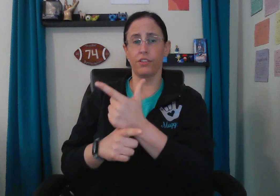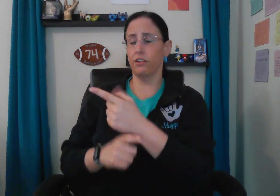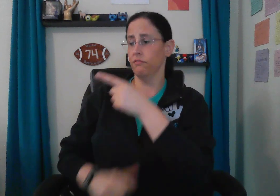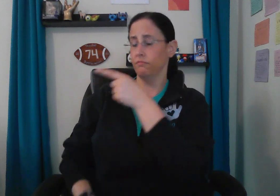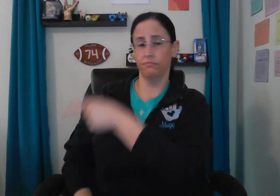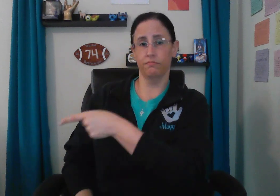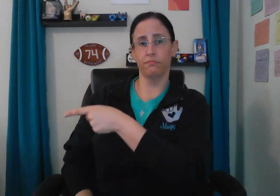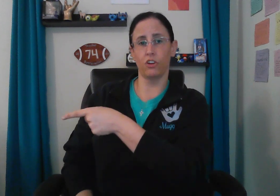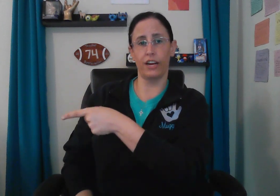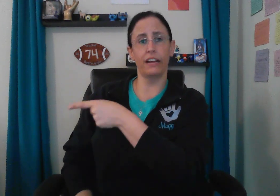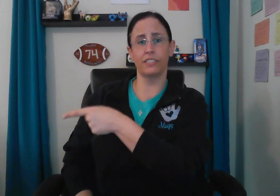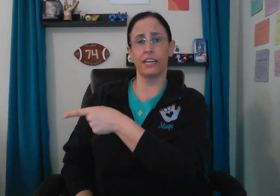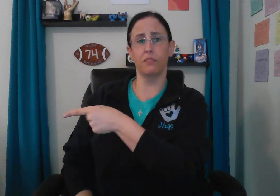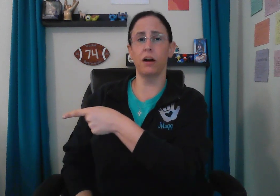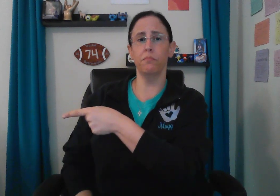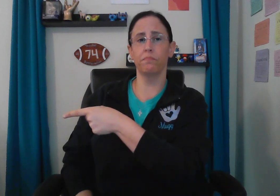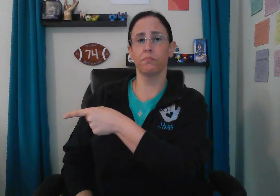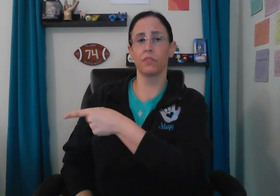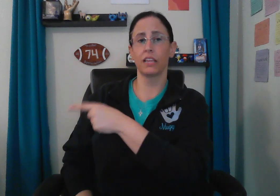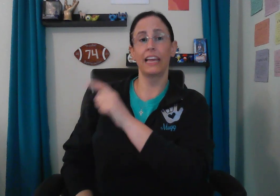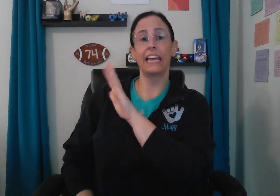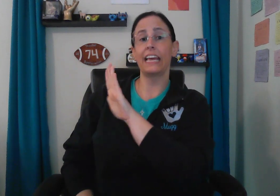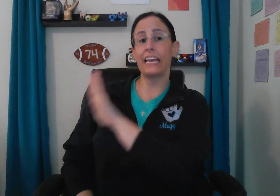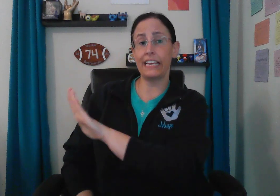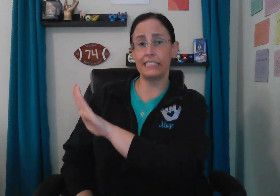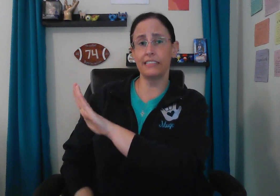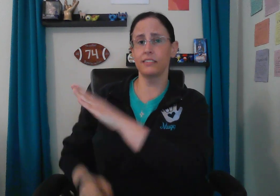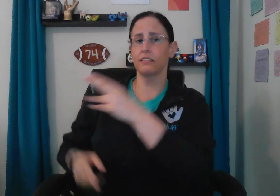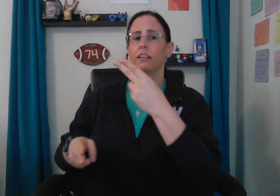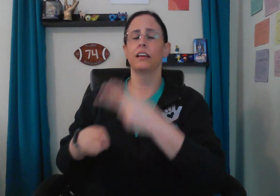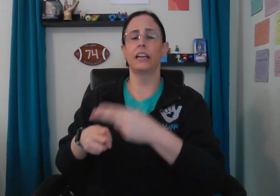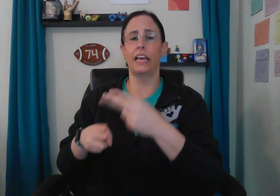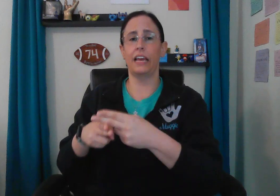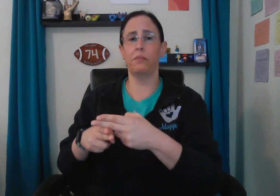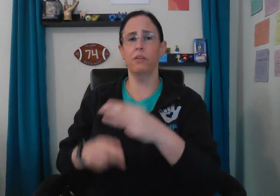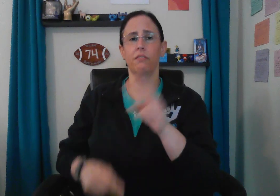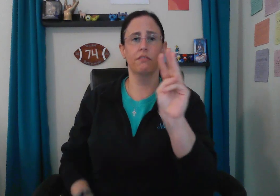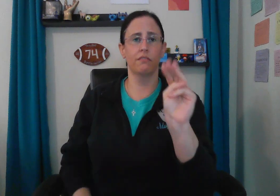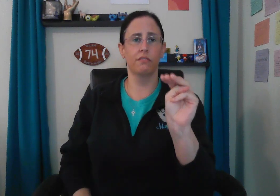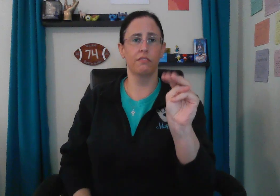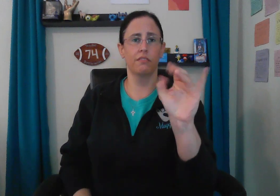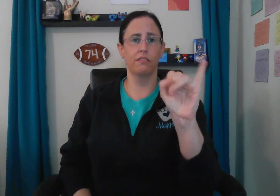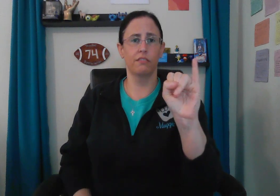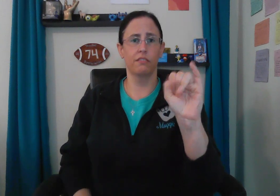brother, all right, I've set him up. His name,